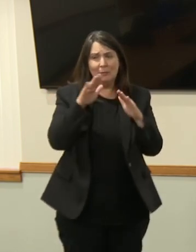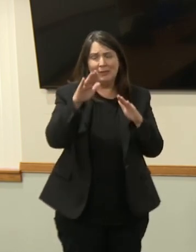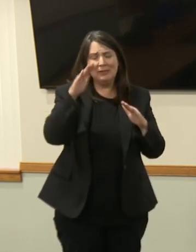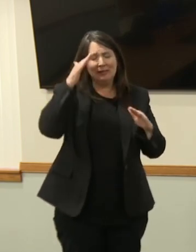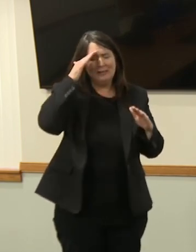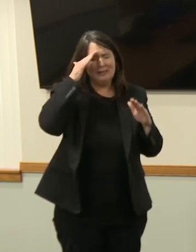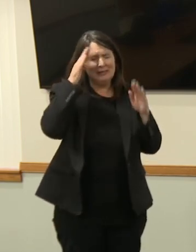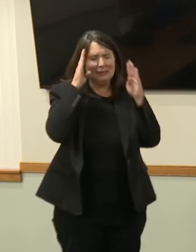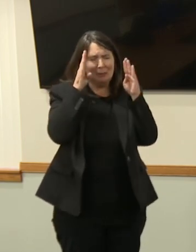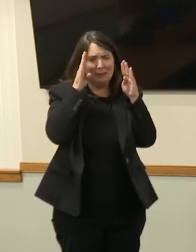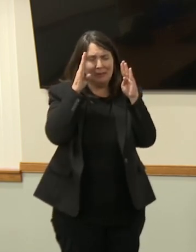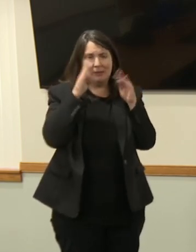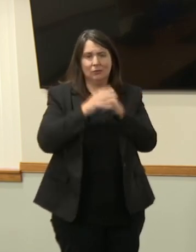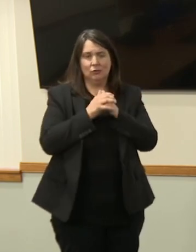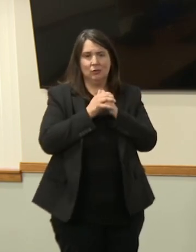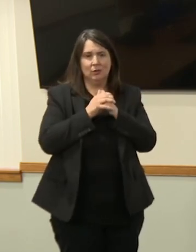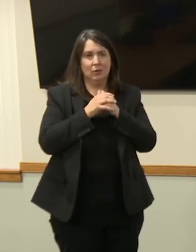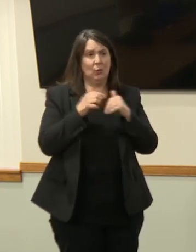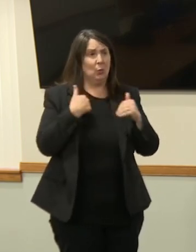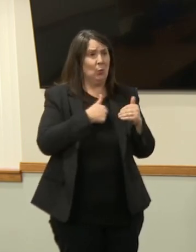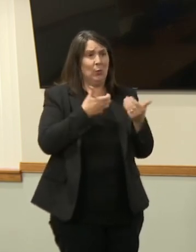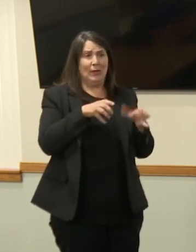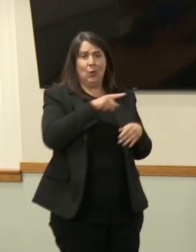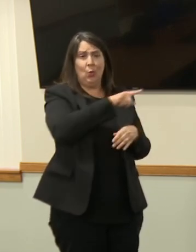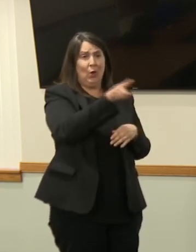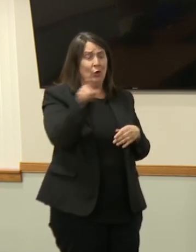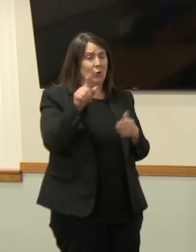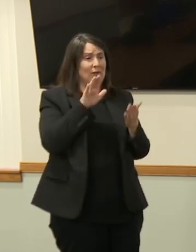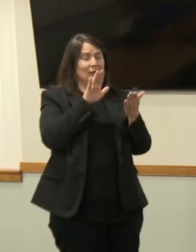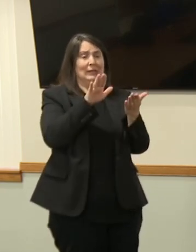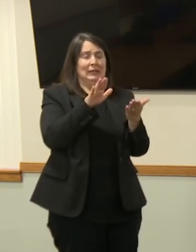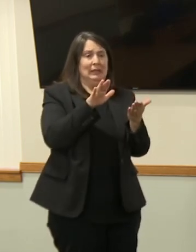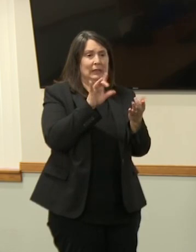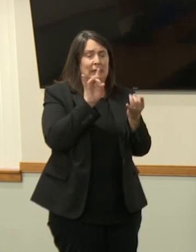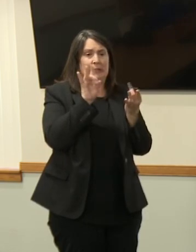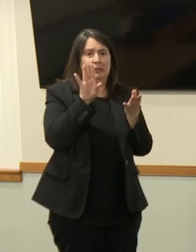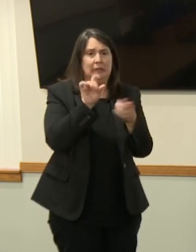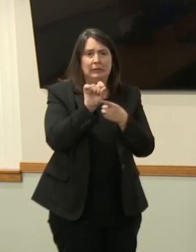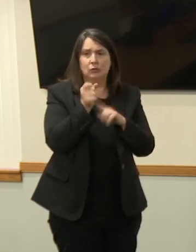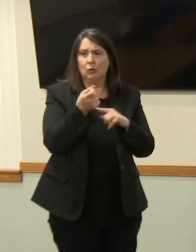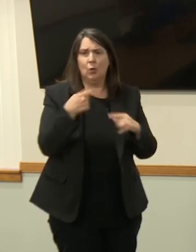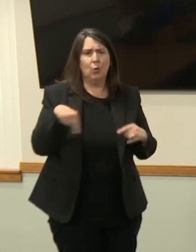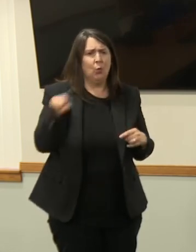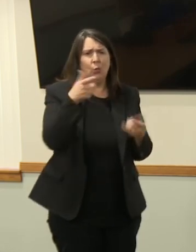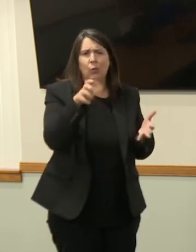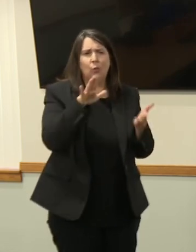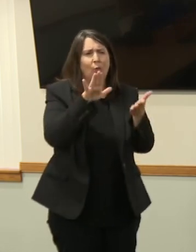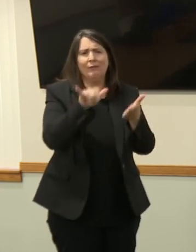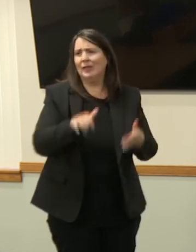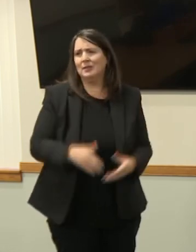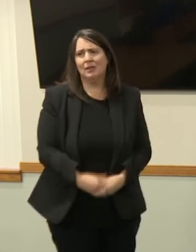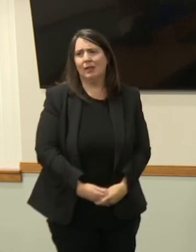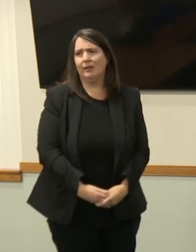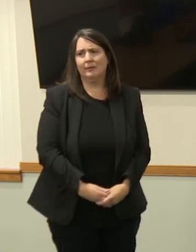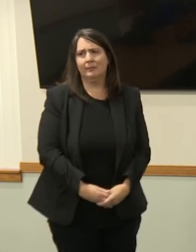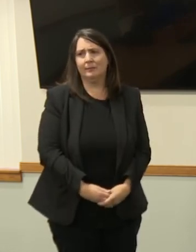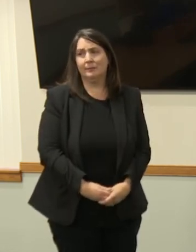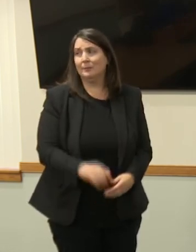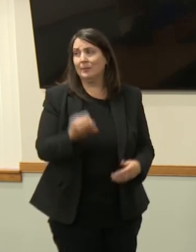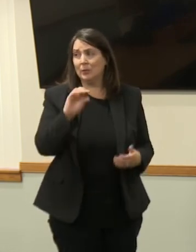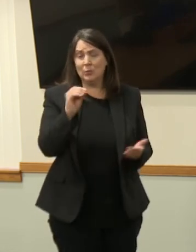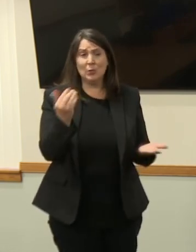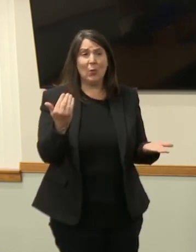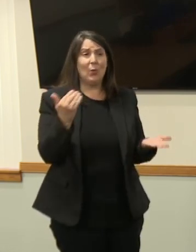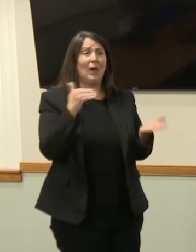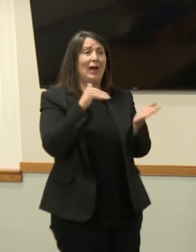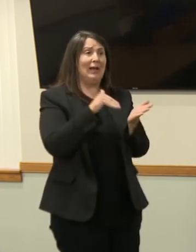to a point where it really is uncontrolled for us. That's not a picture we want to see happen. And so